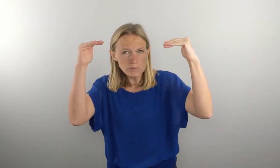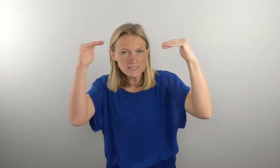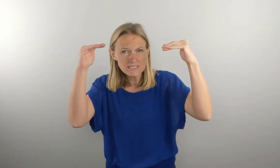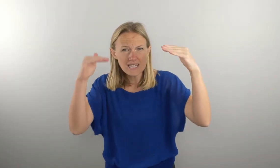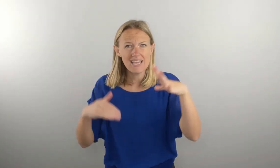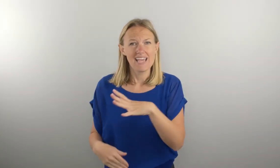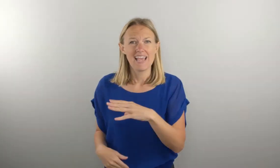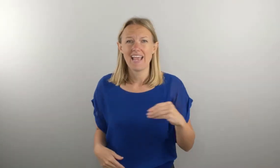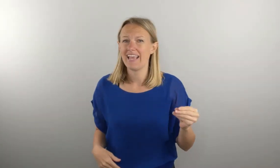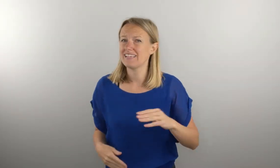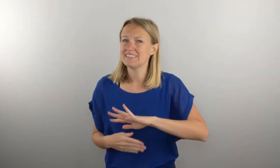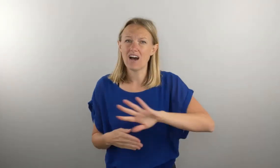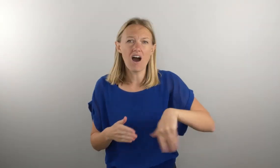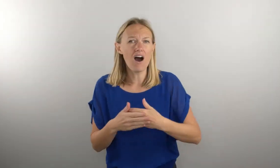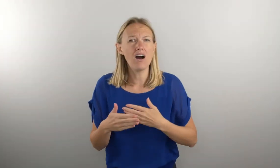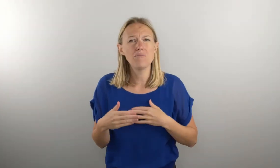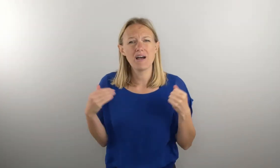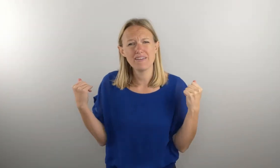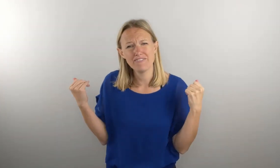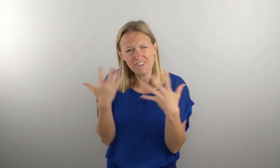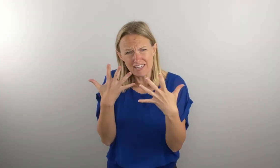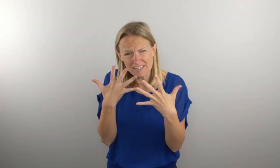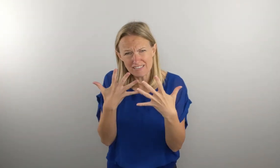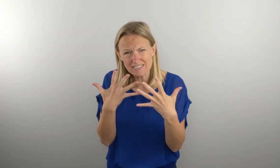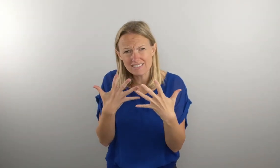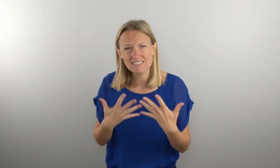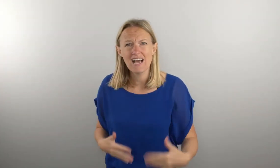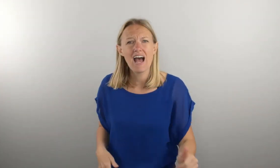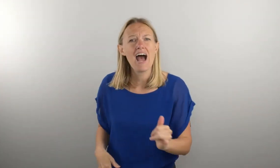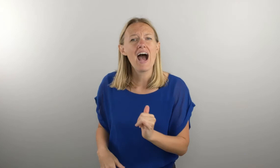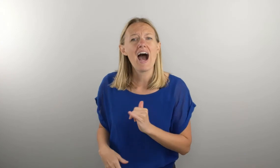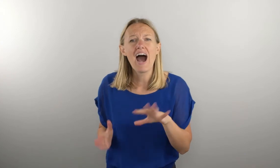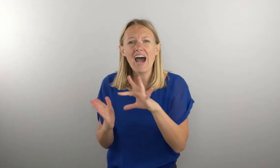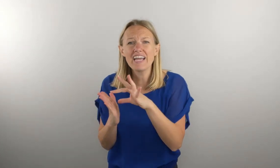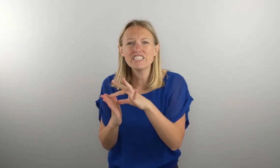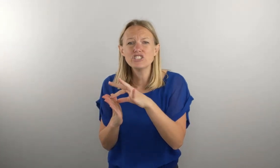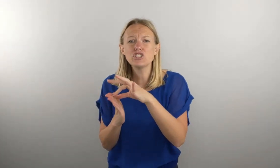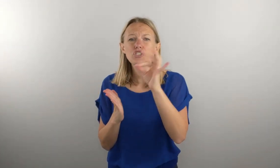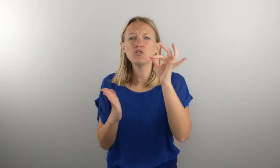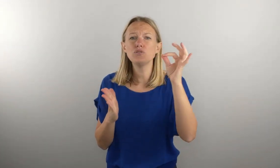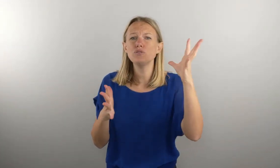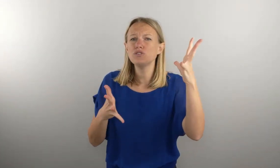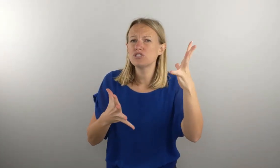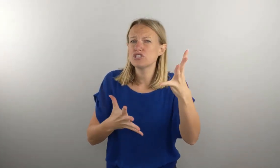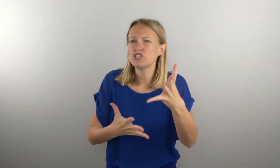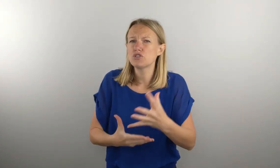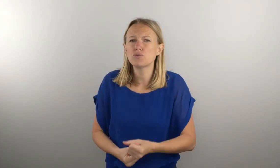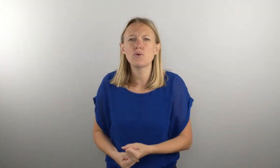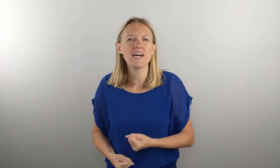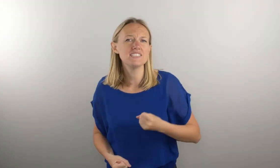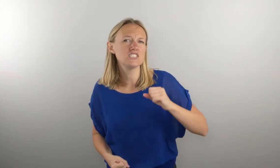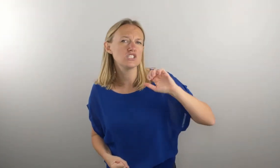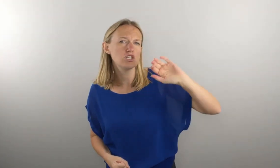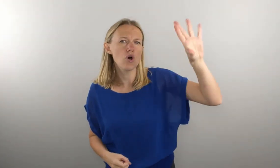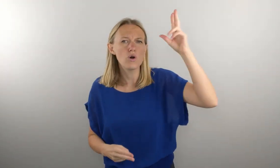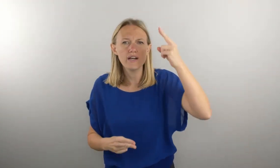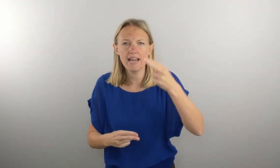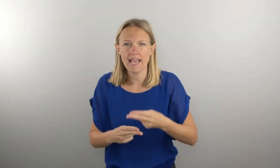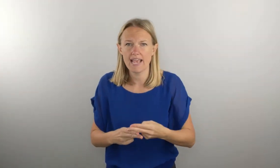hopes and all my fears, I choose to trust your